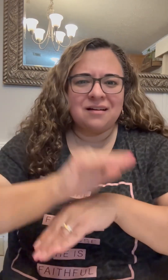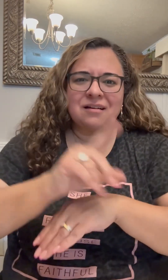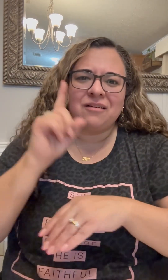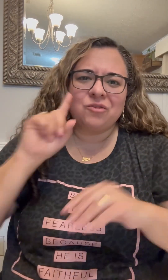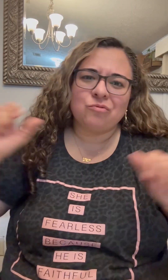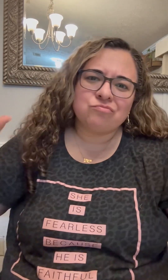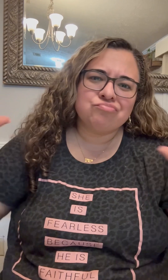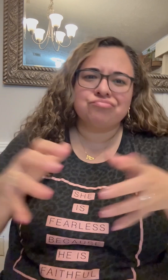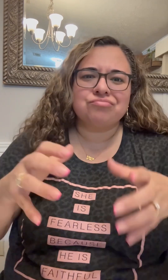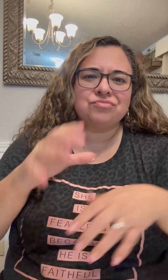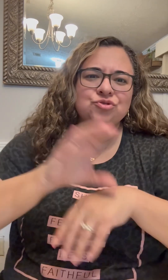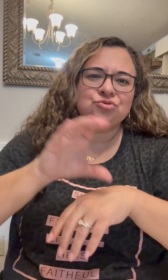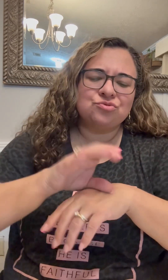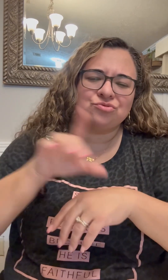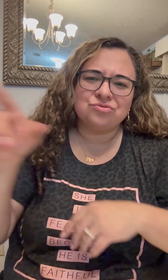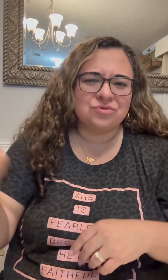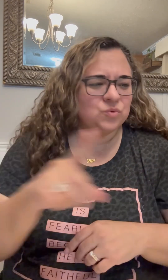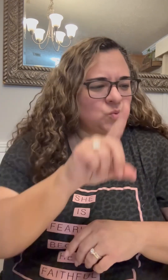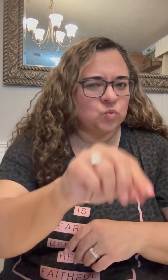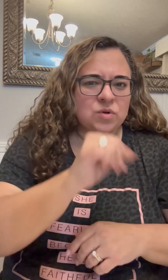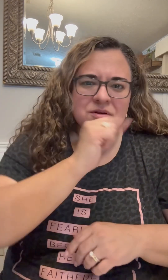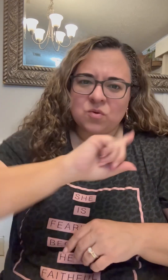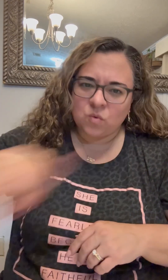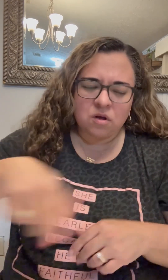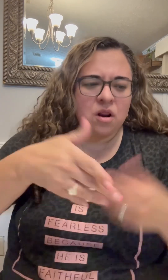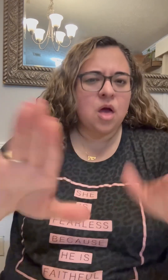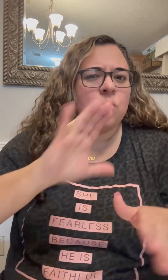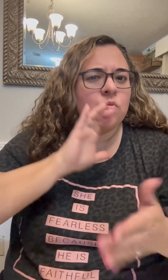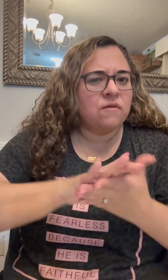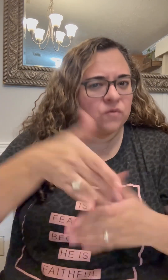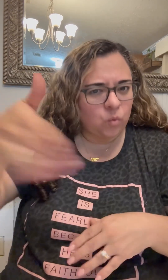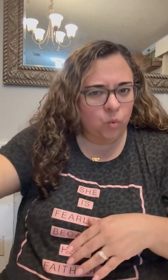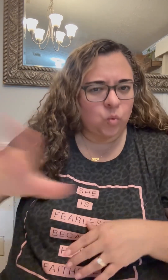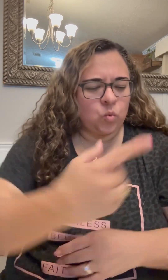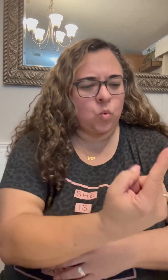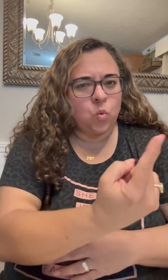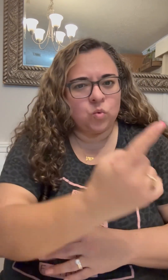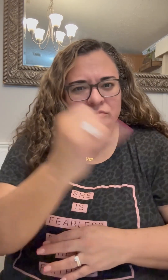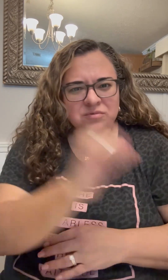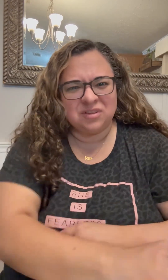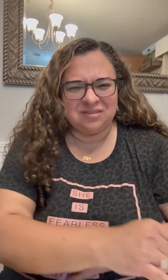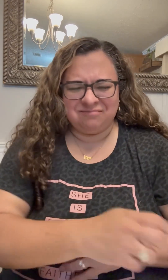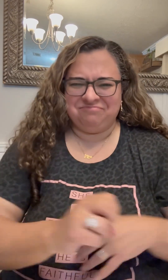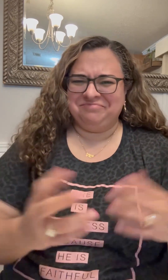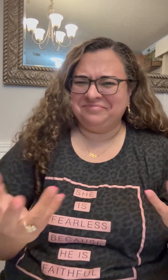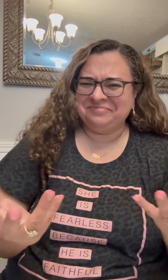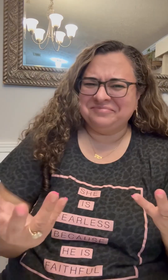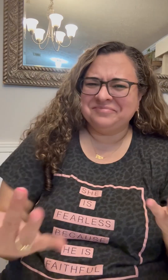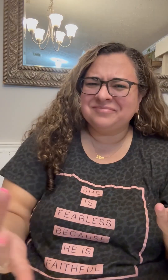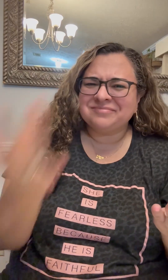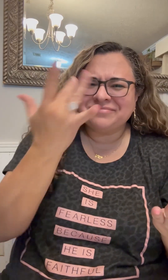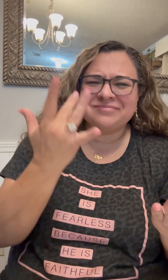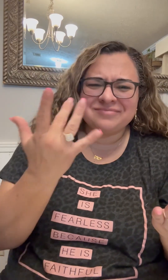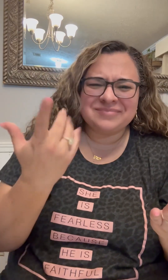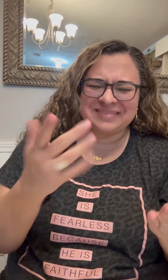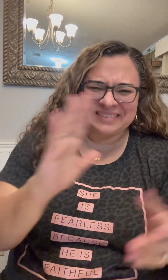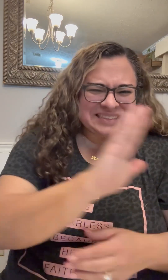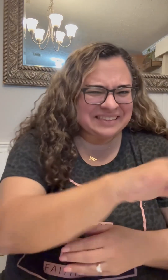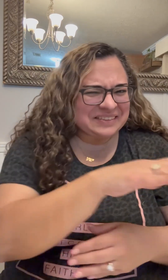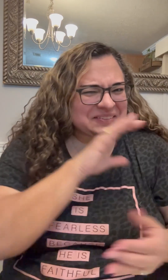at the hotel. He was not supposed to go to the church that evening for the event, and his wife could